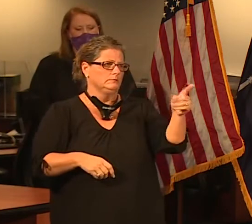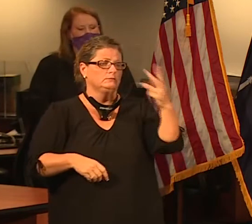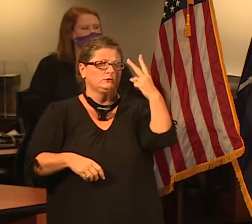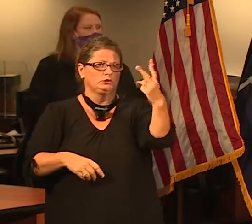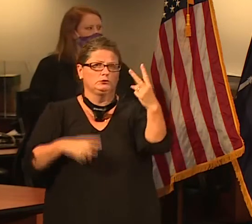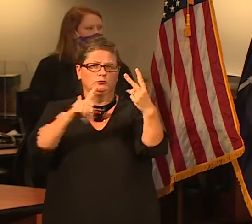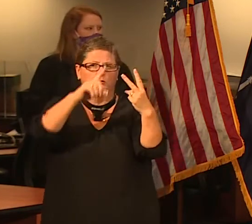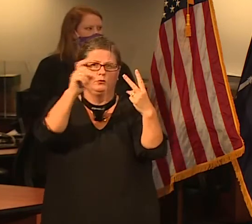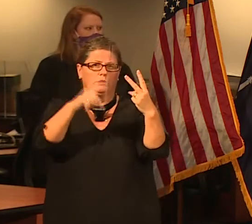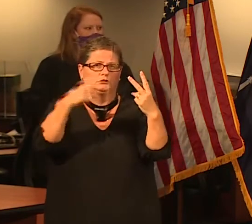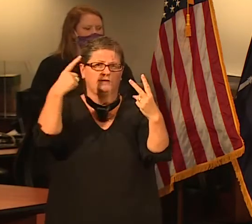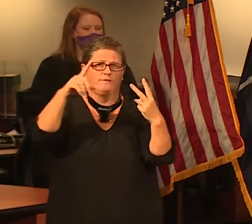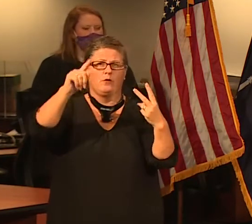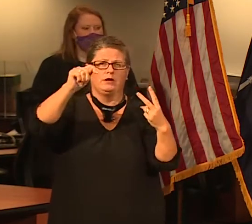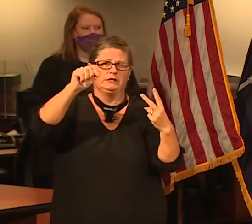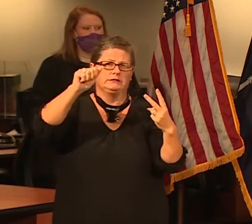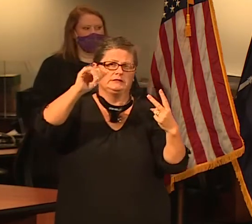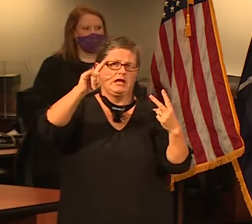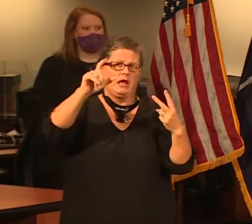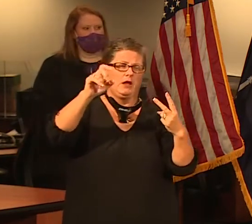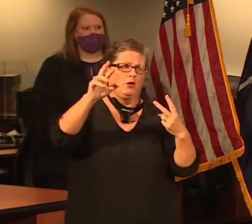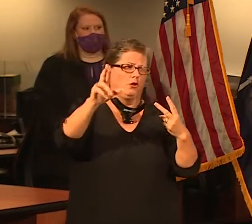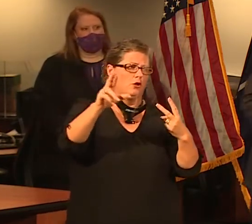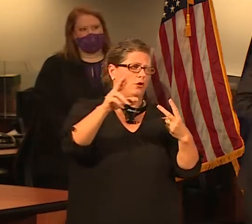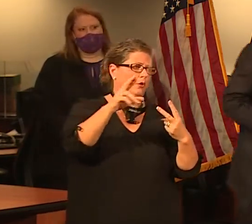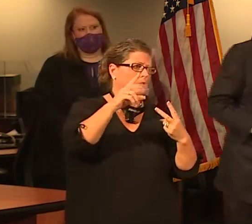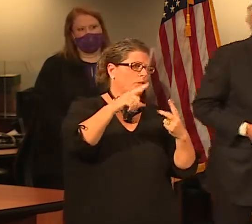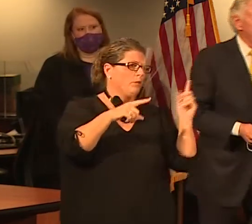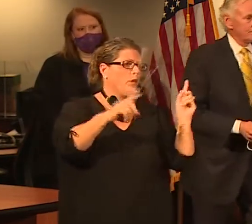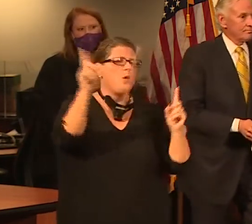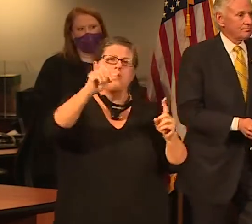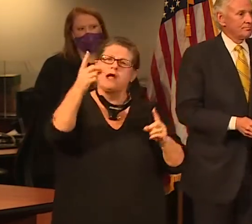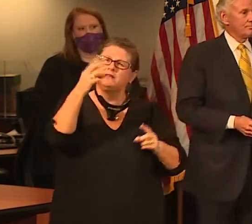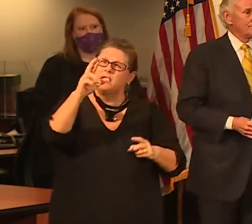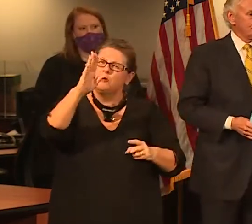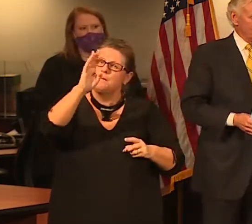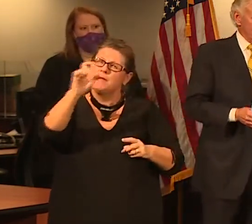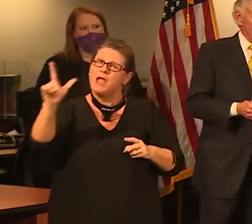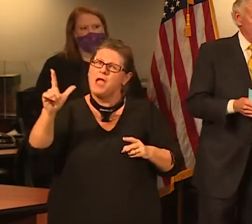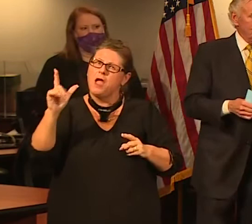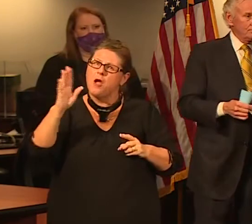for Director Taylor. First, where's Dr. Bell?